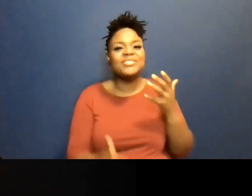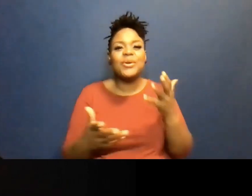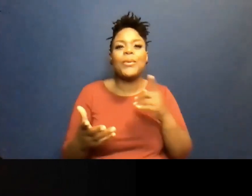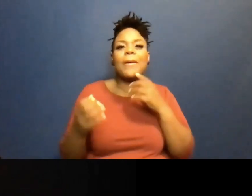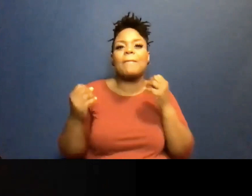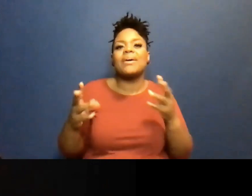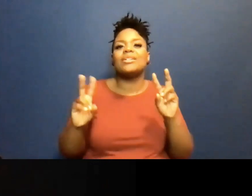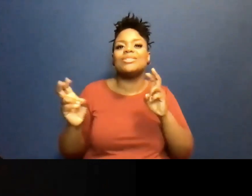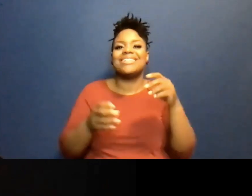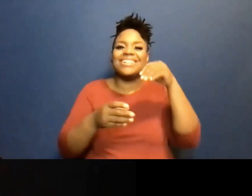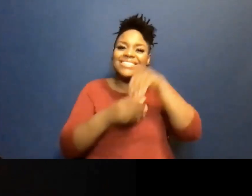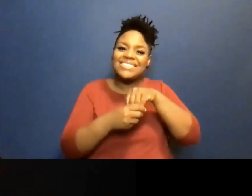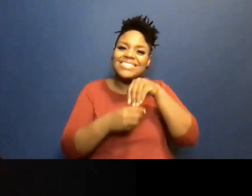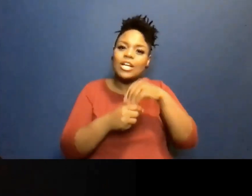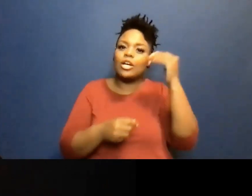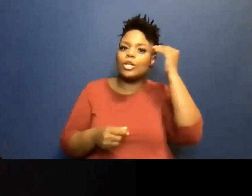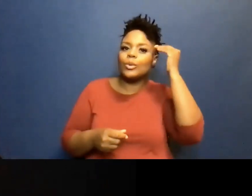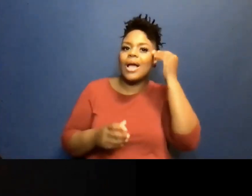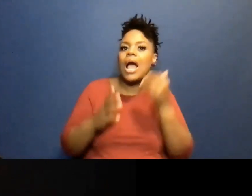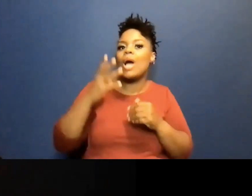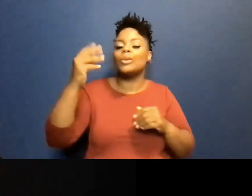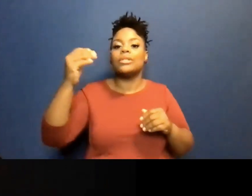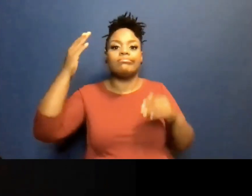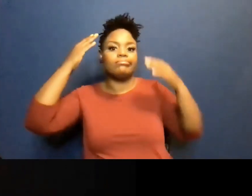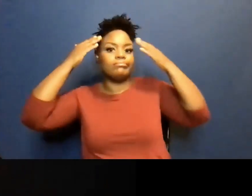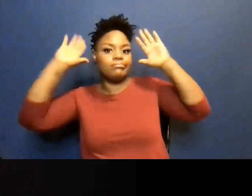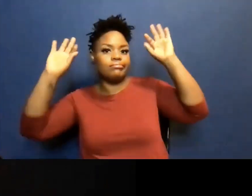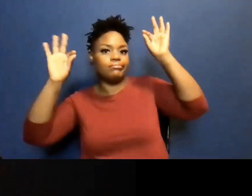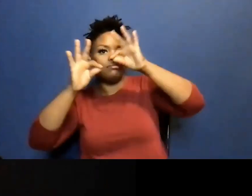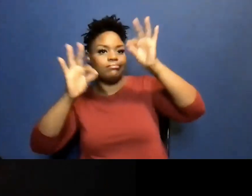insider moment absolutely things. Absolutely, that's great. That was great.